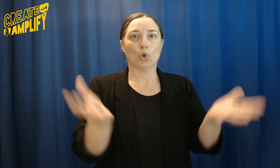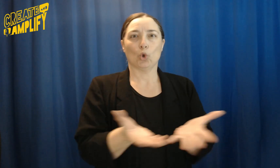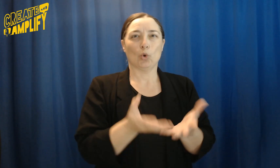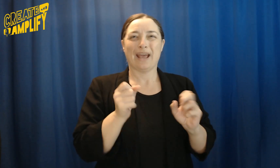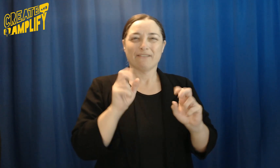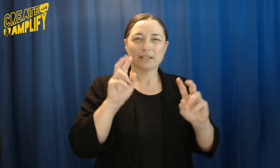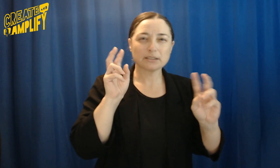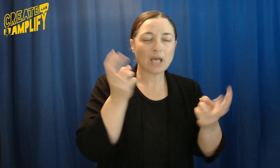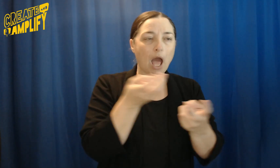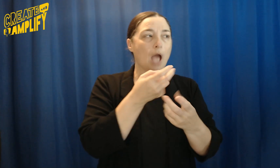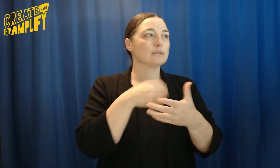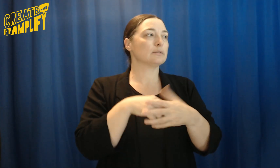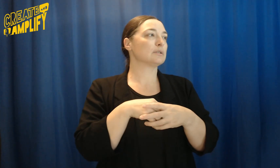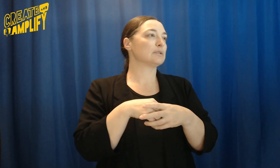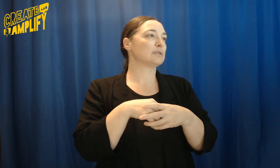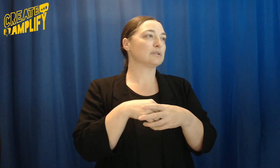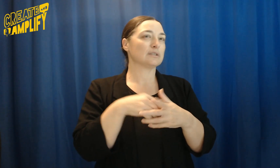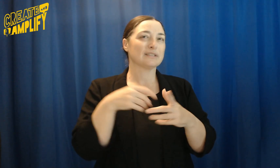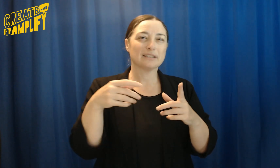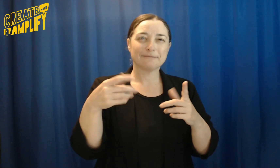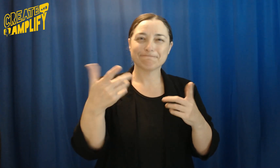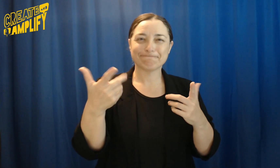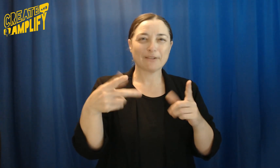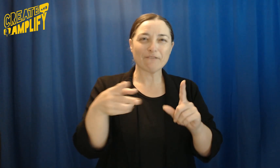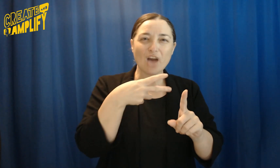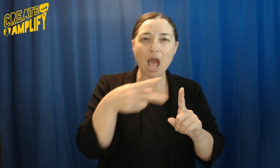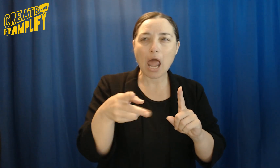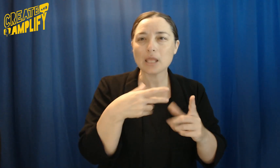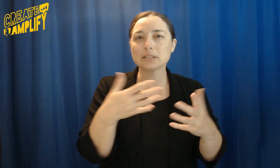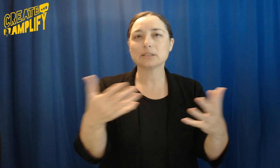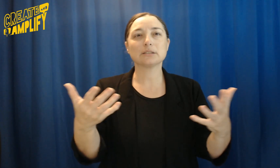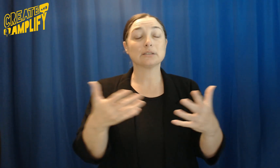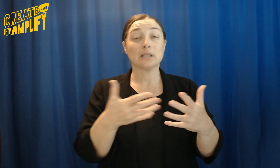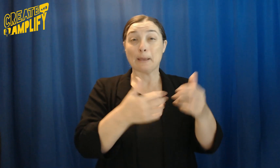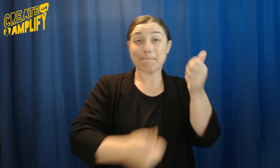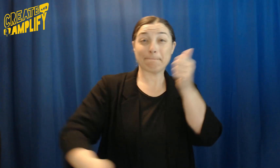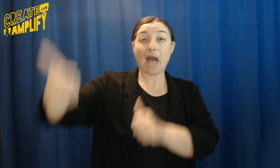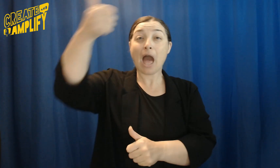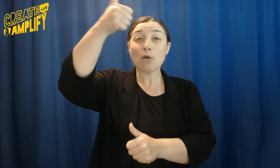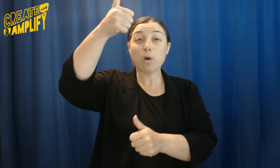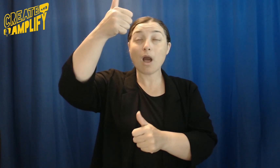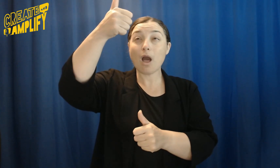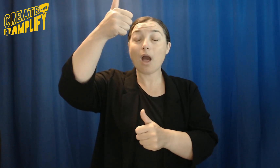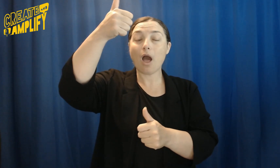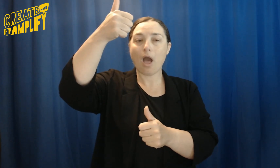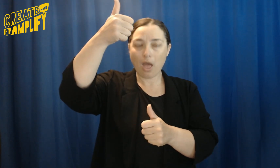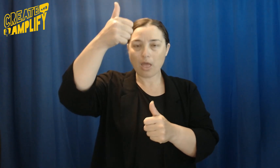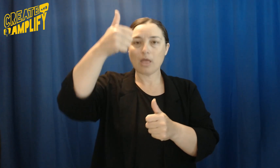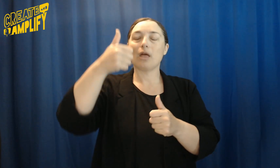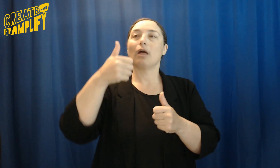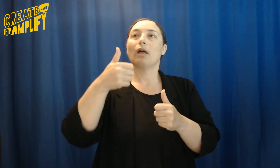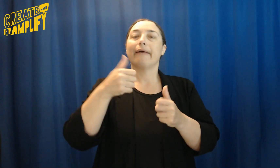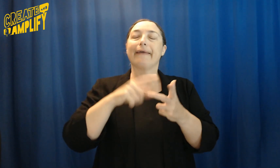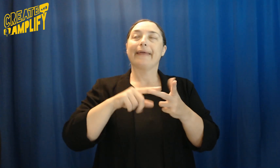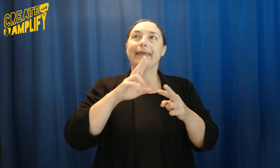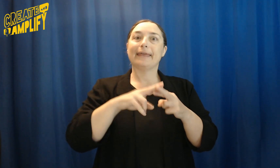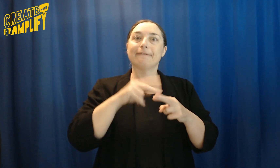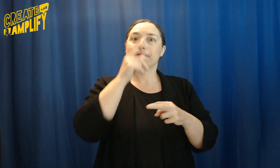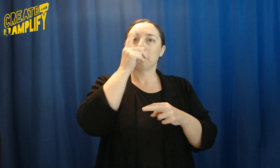violence, and discrepancies in power. But if we can shine a light and find the light and make